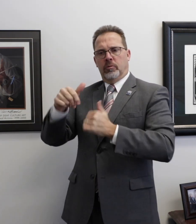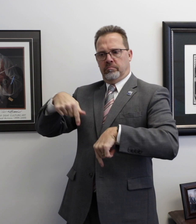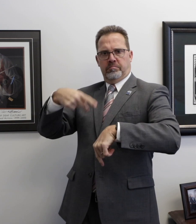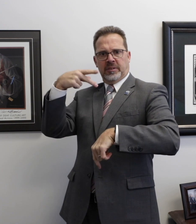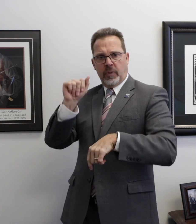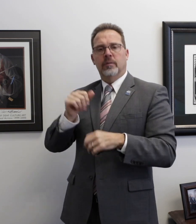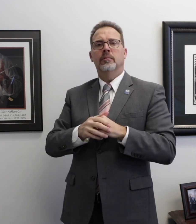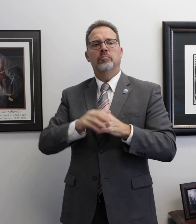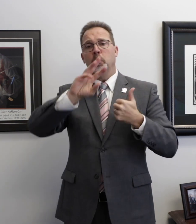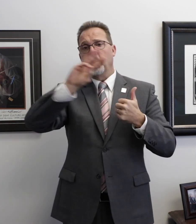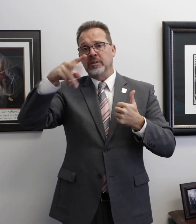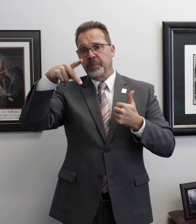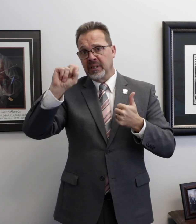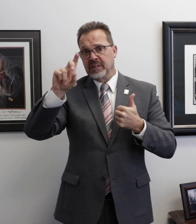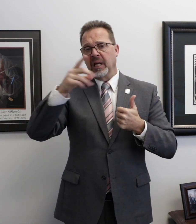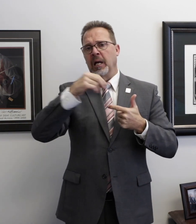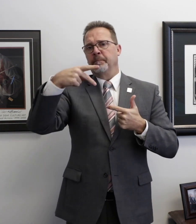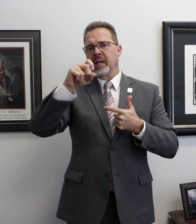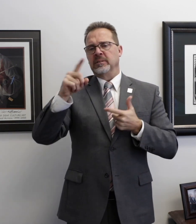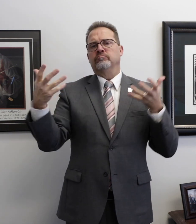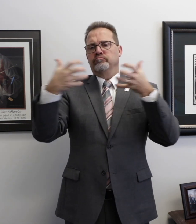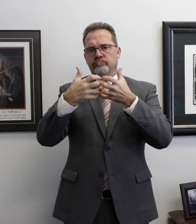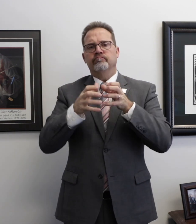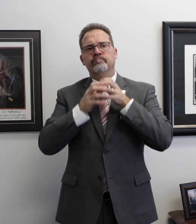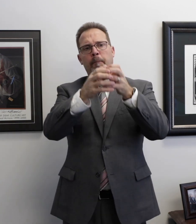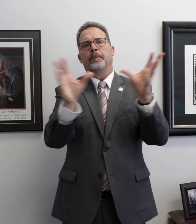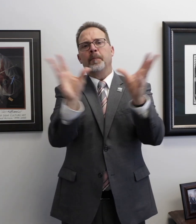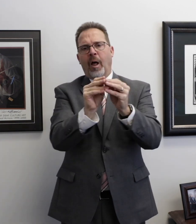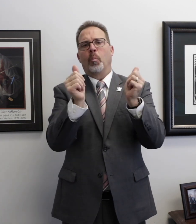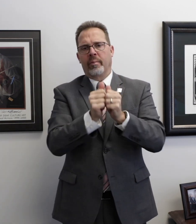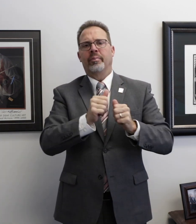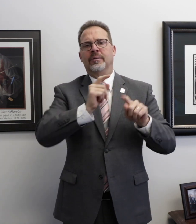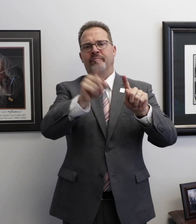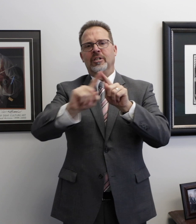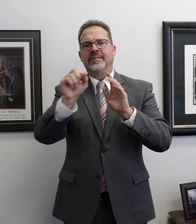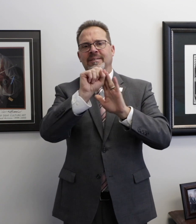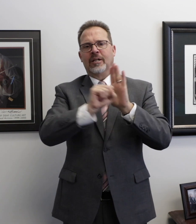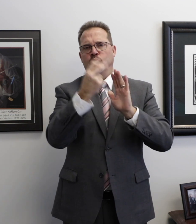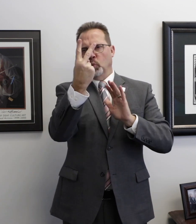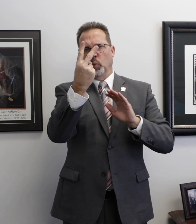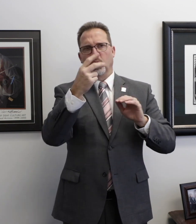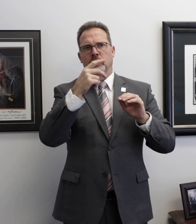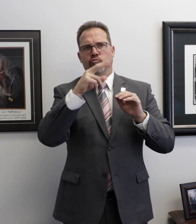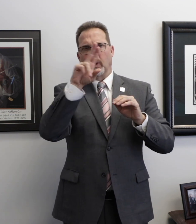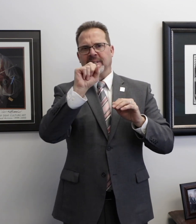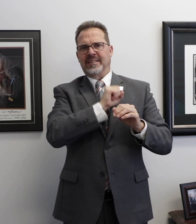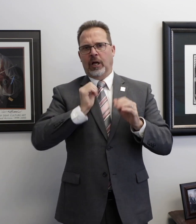whoever represents their state. So in our case, PSD and WPSD had meetings with people who represent us on the Pennsylvania state